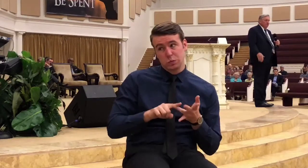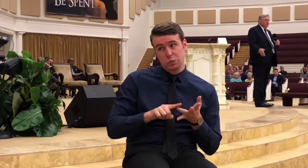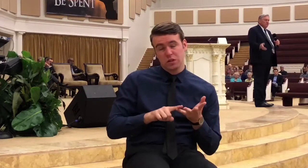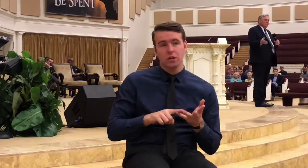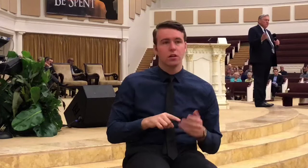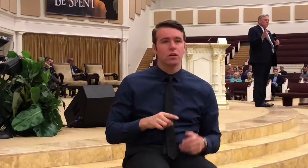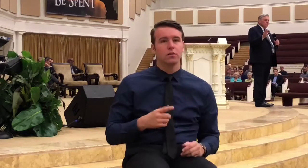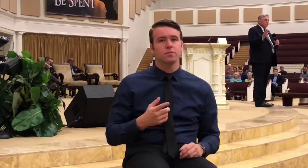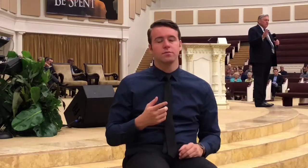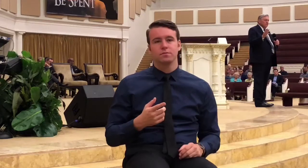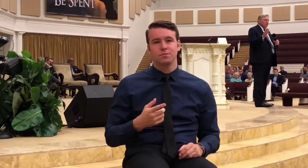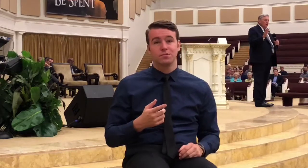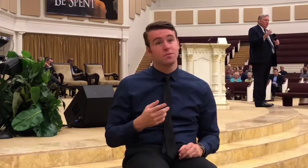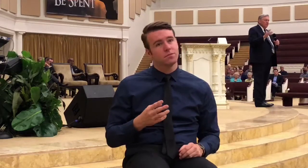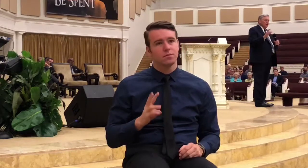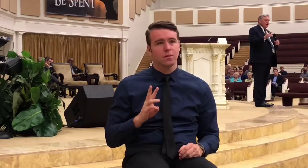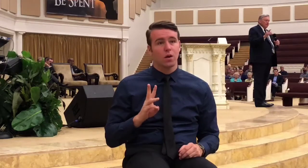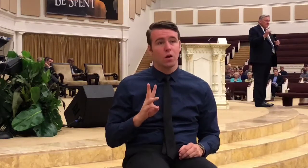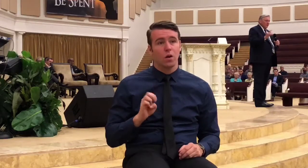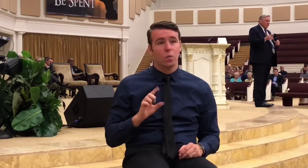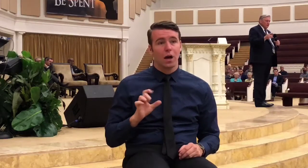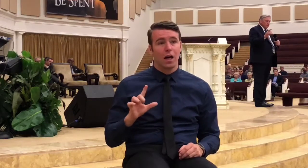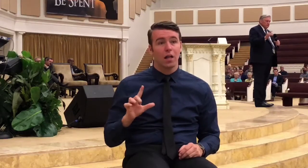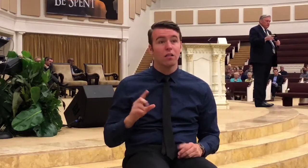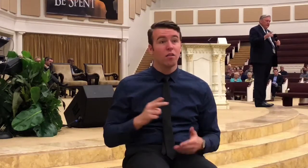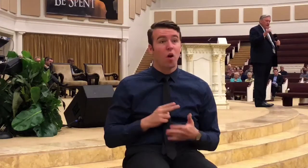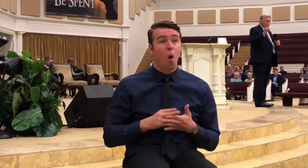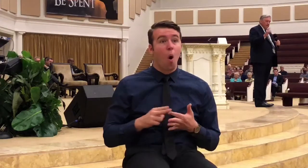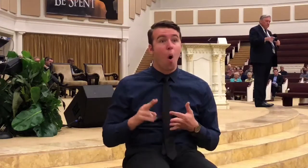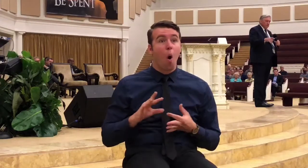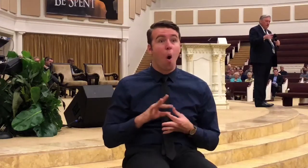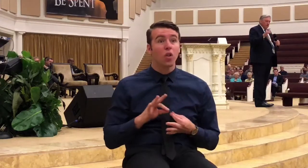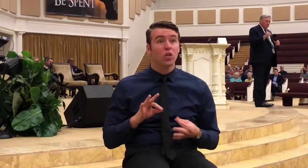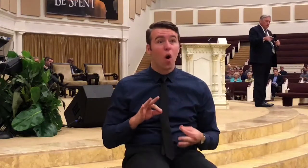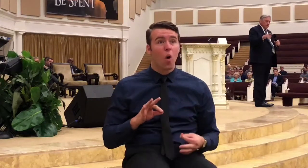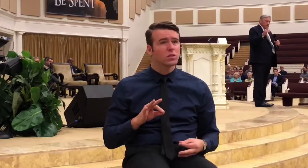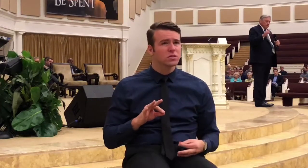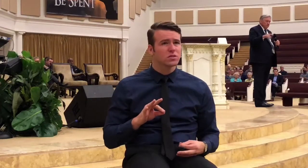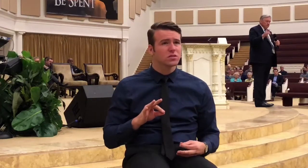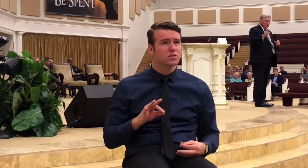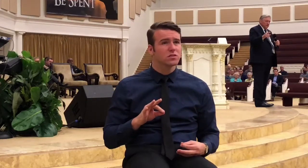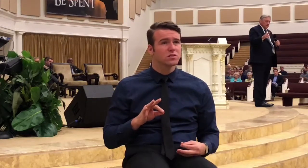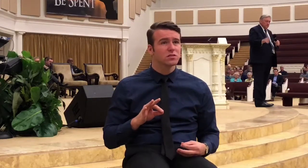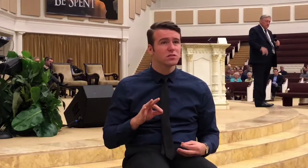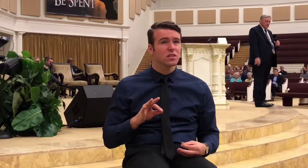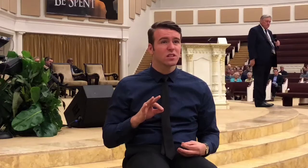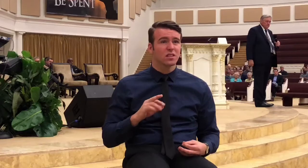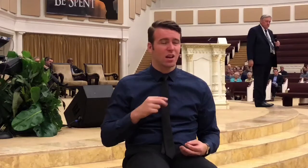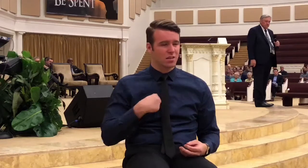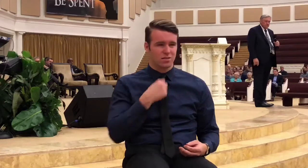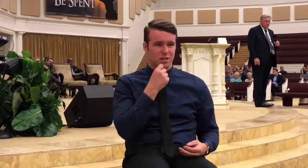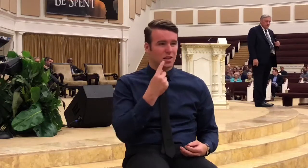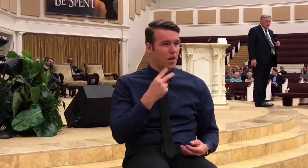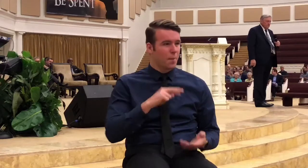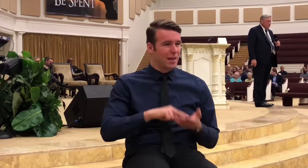Well, the only thing that the Holy Ghost was in that is that he was talking to Pastor instead of me.